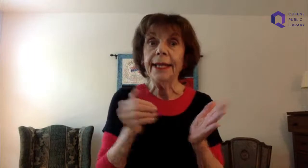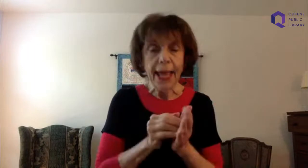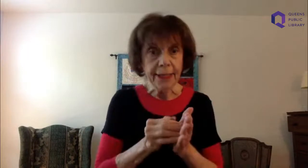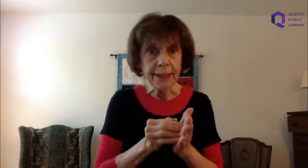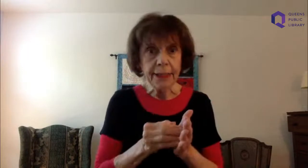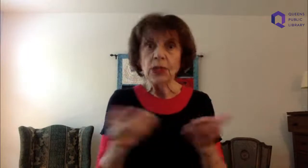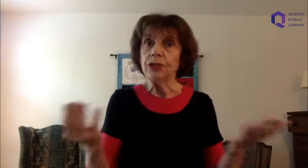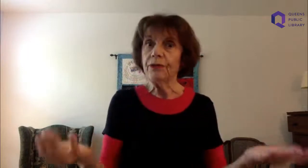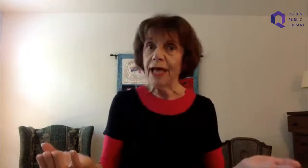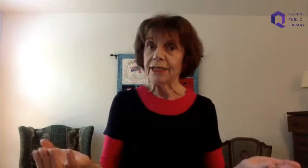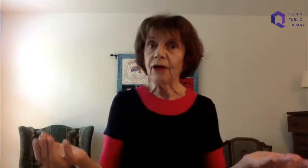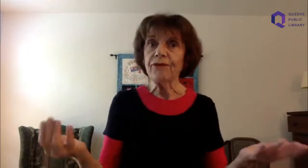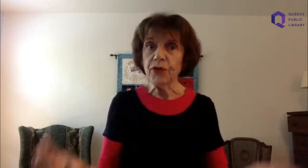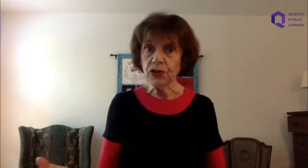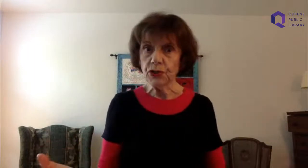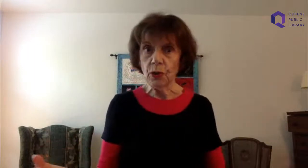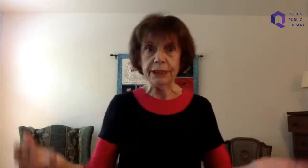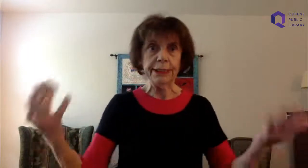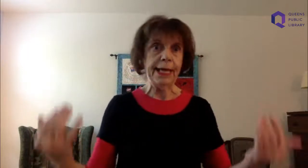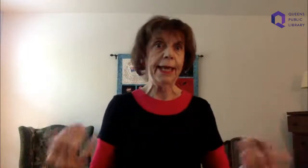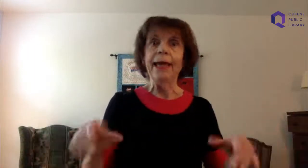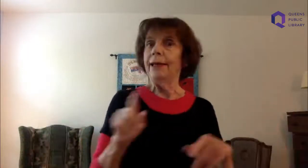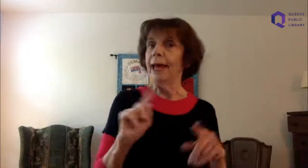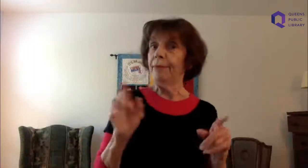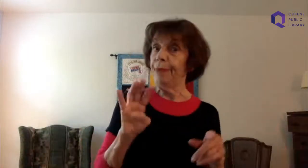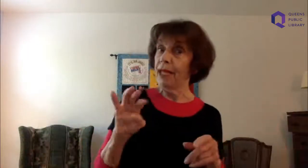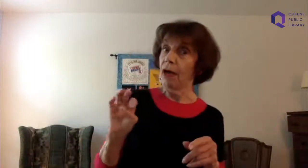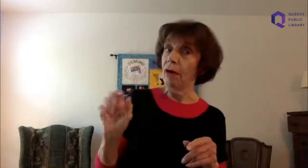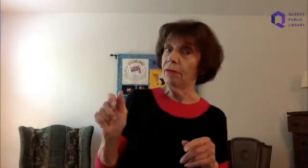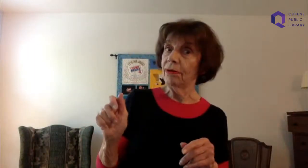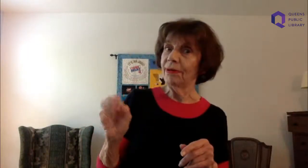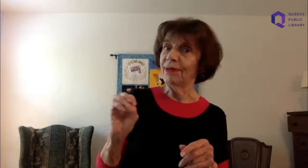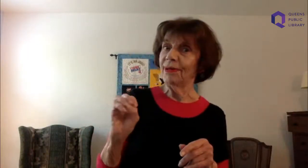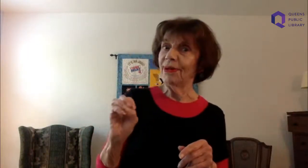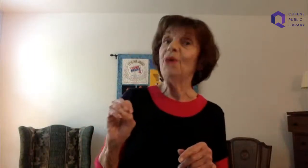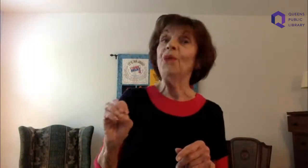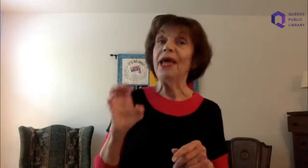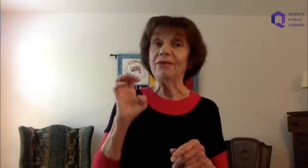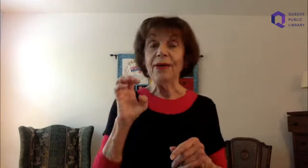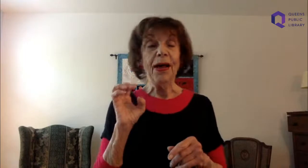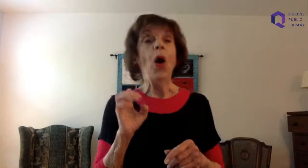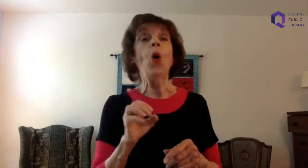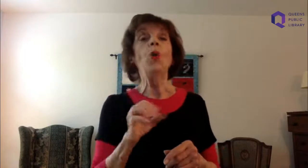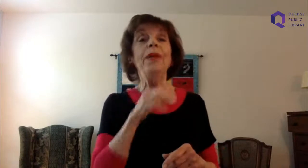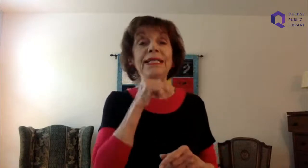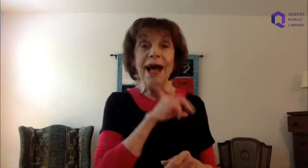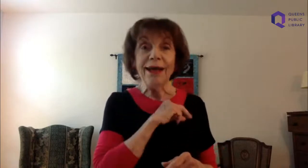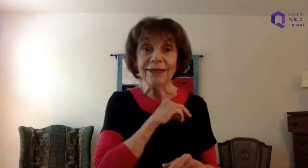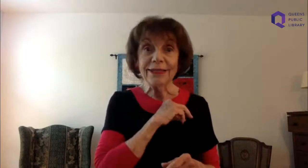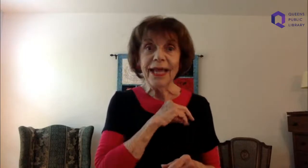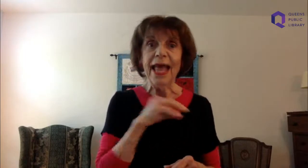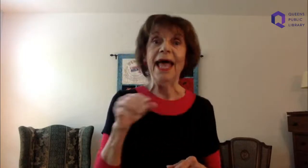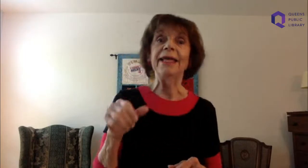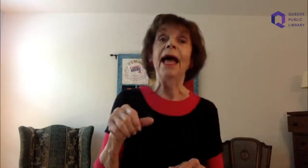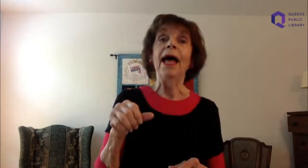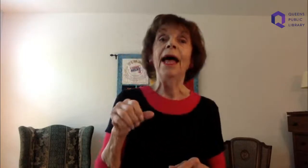again. So that's our first song today. Not bingo. We have Old McDonald and